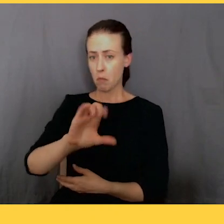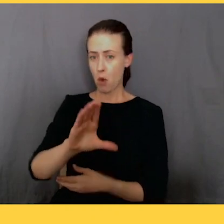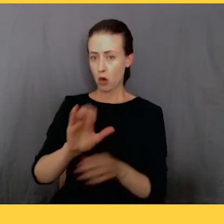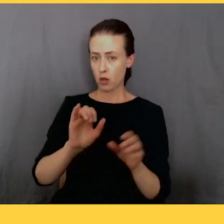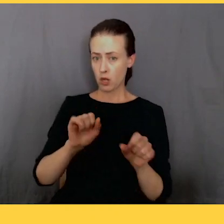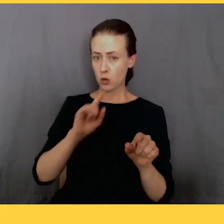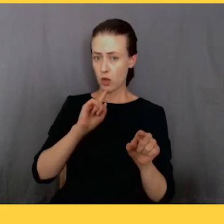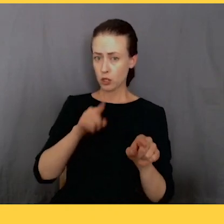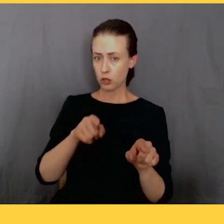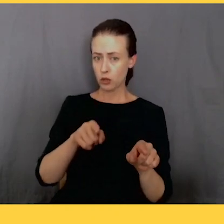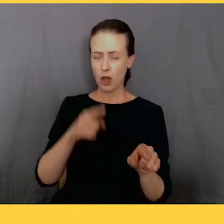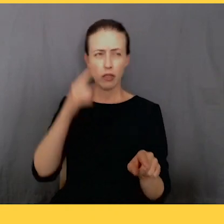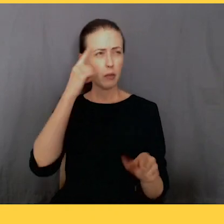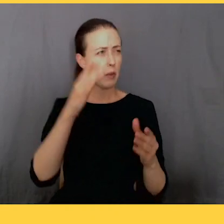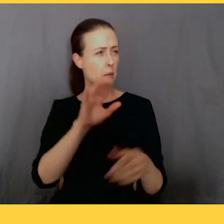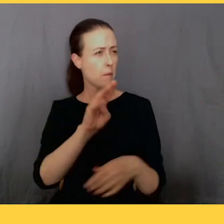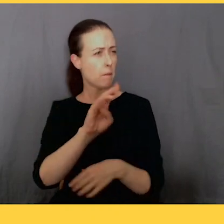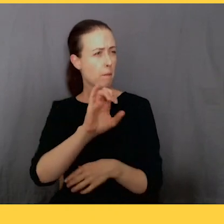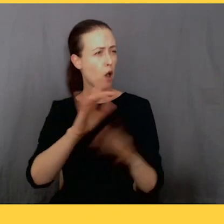We might have lost him.